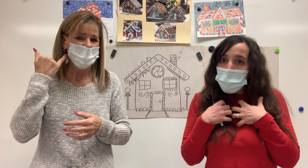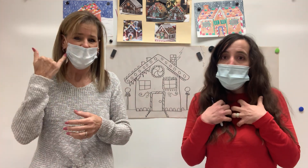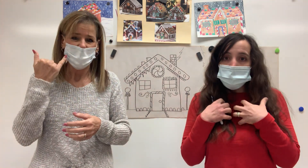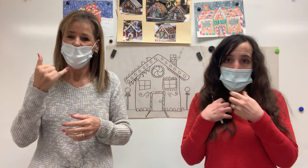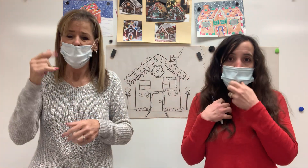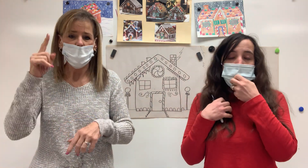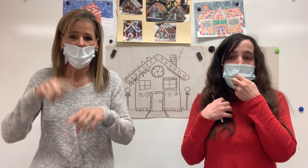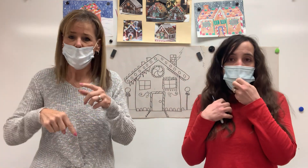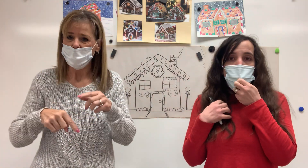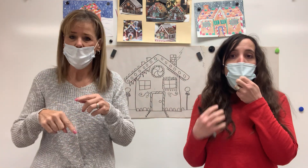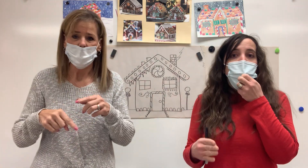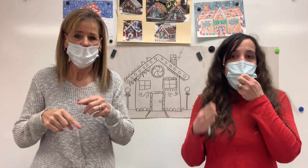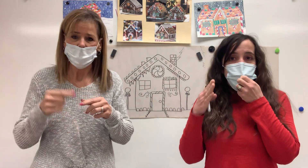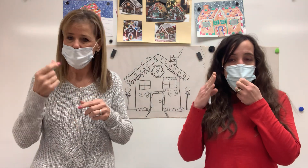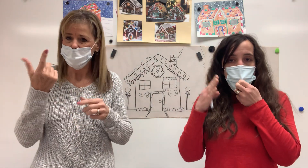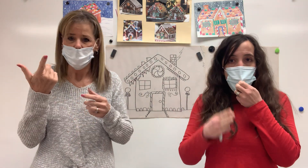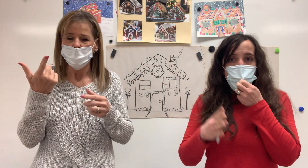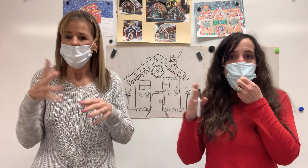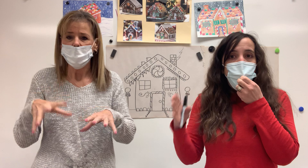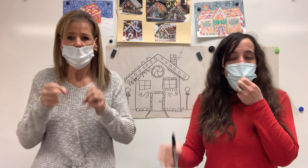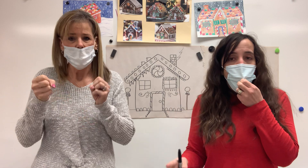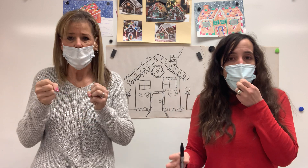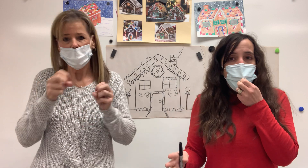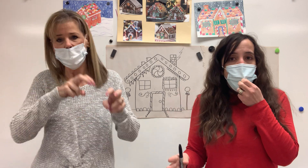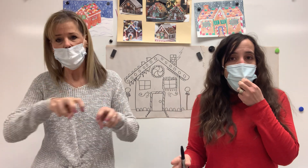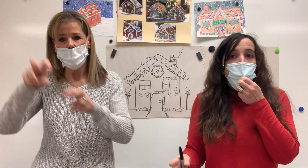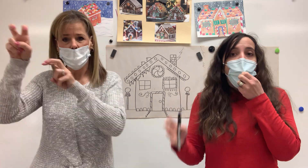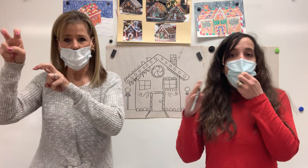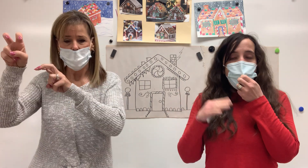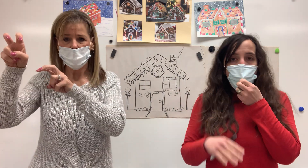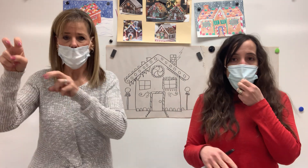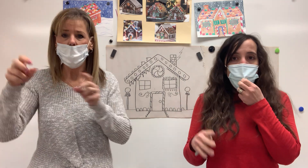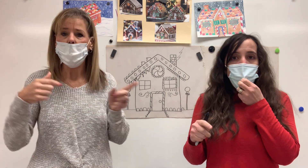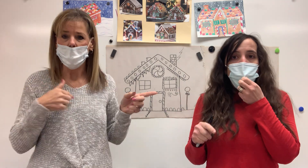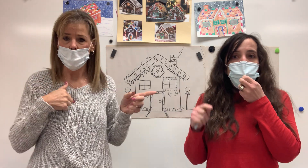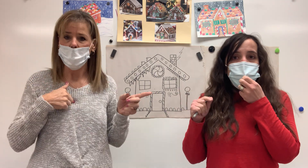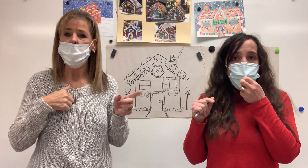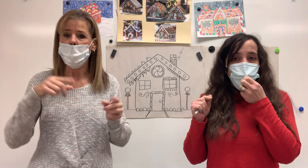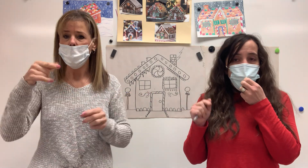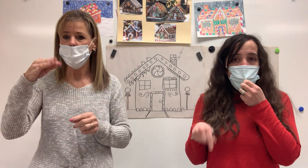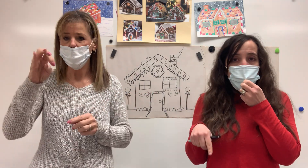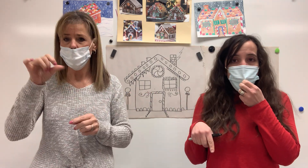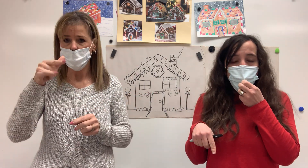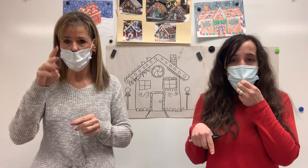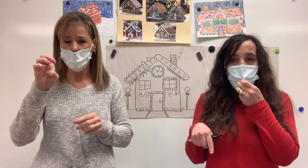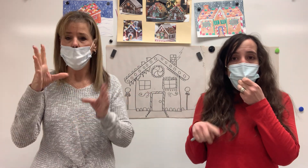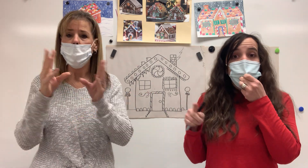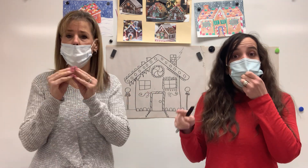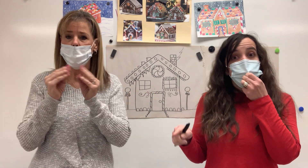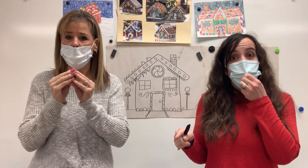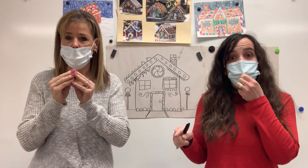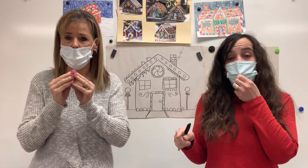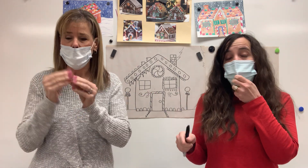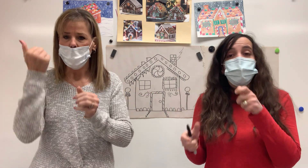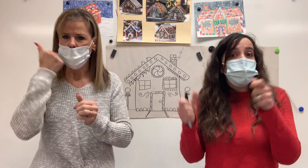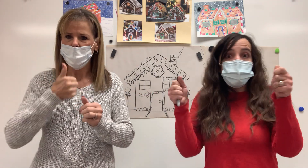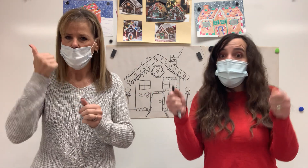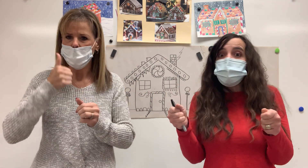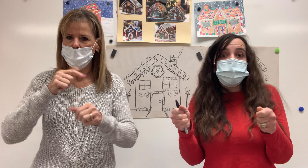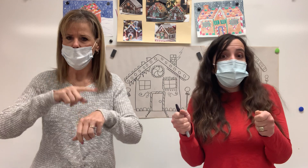always on my Google Meets. Monday through Friday, I'm on my Google Meets from 8:30 in the morning until 9:30. You can just jump